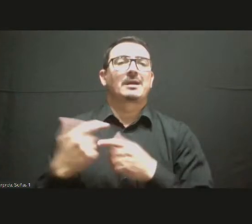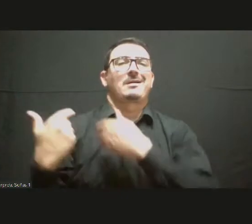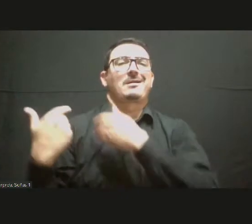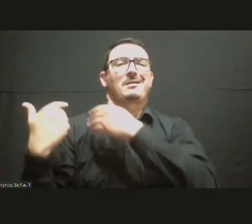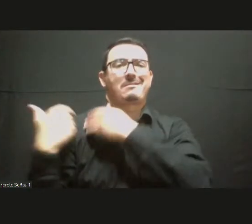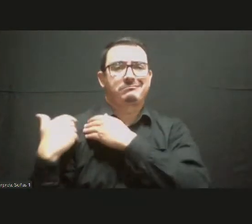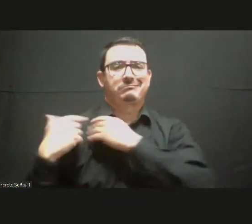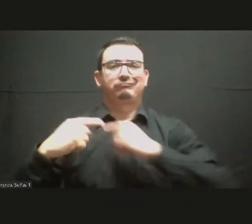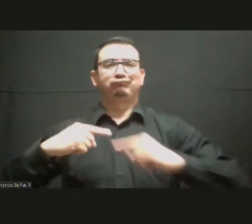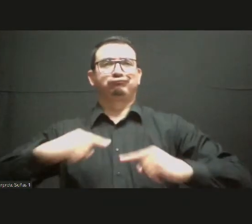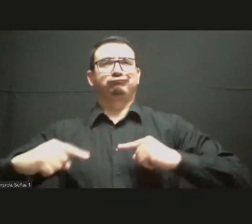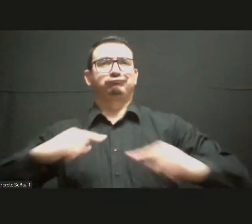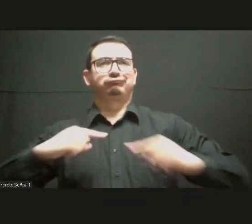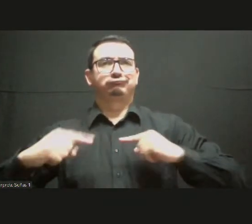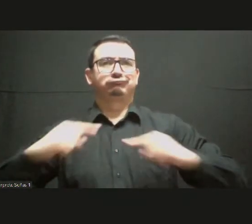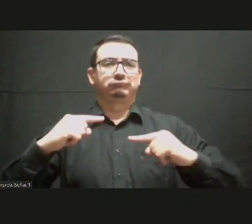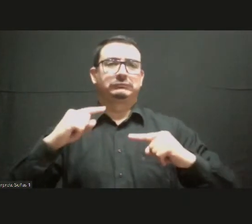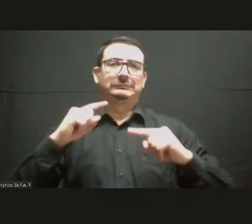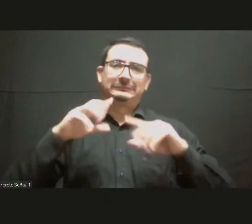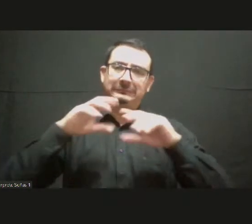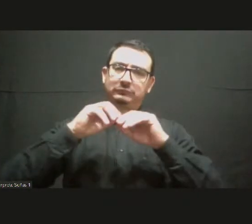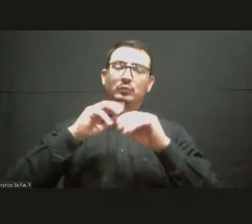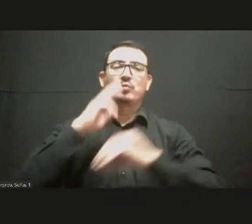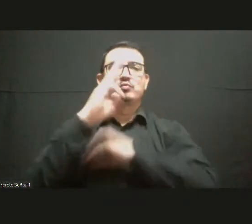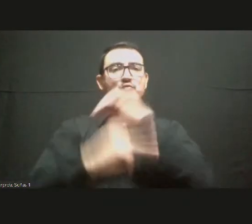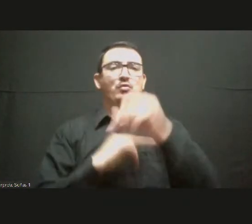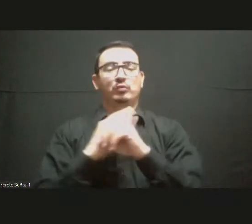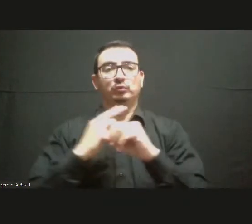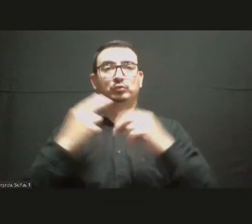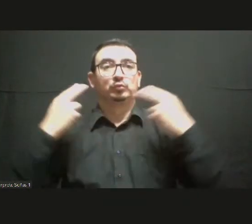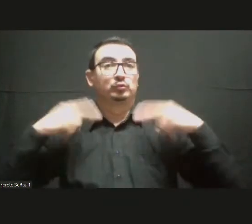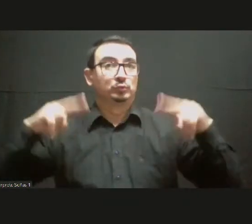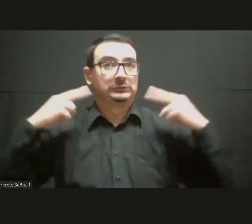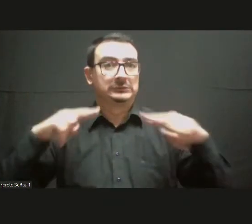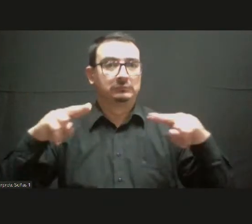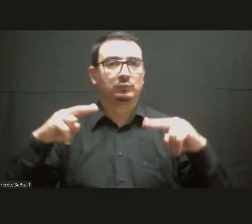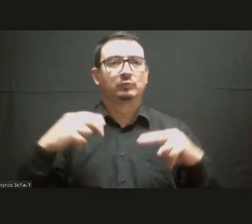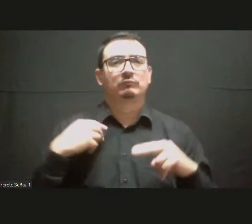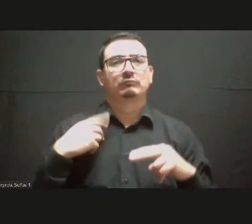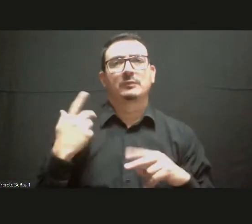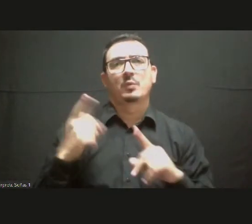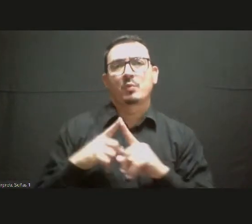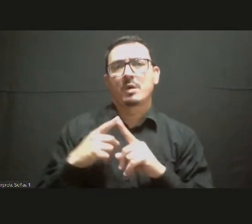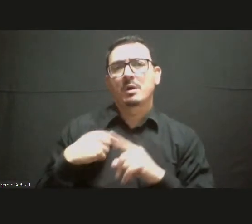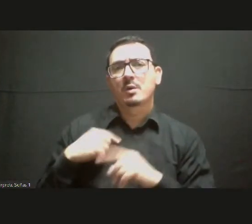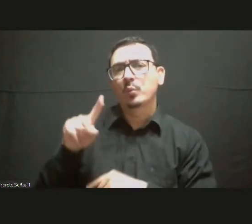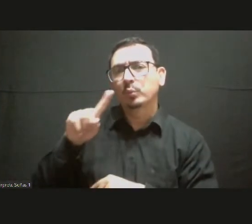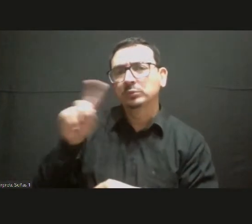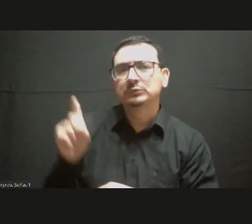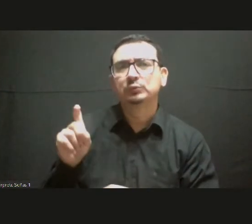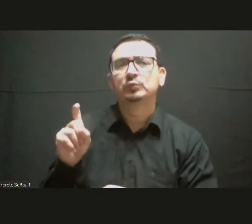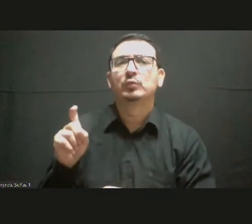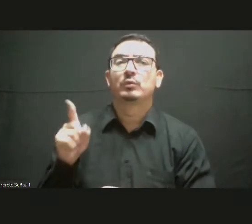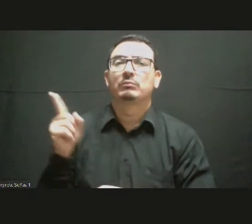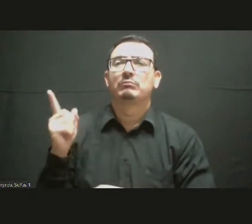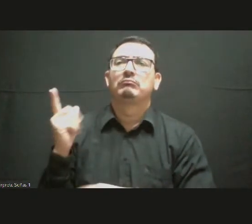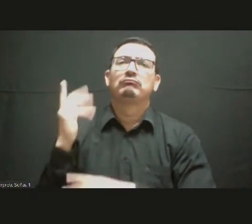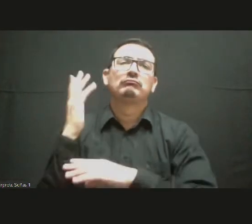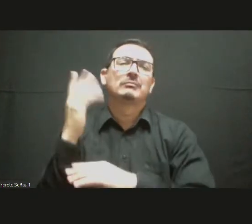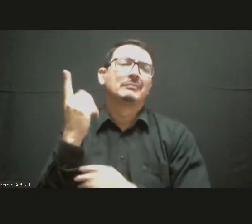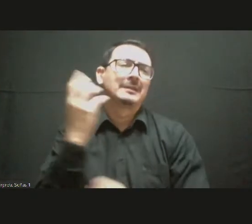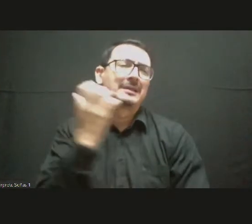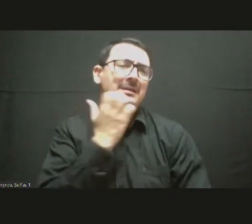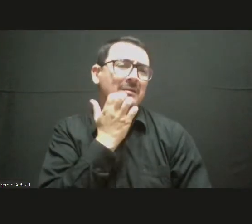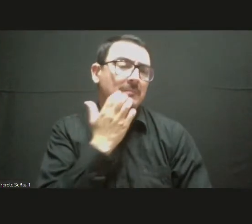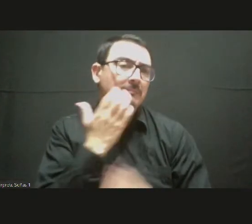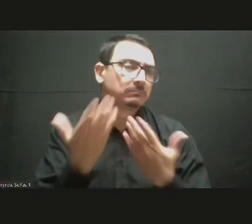industry, and also some good examples and protocols that have been put into place and recommended by WTTC to